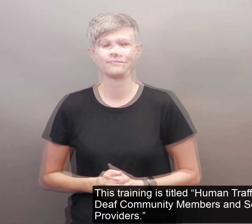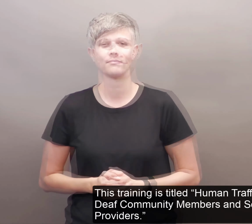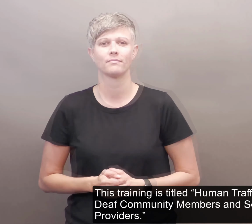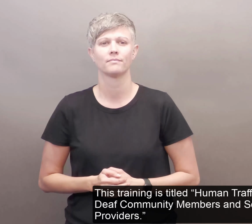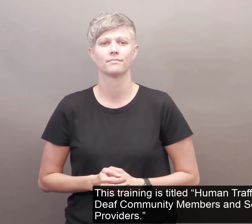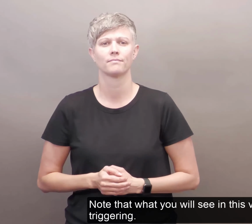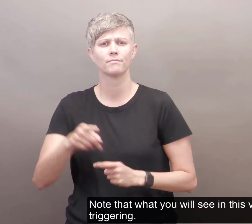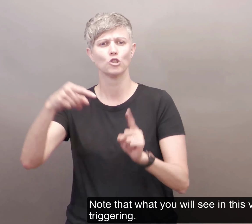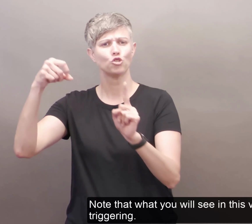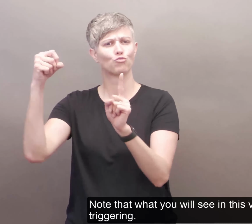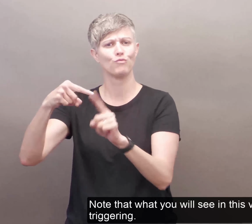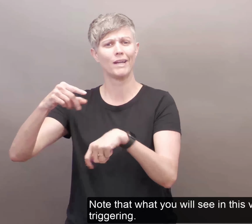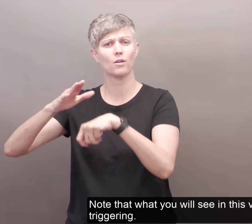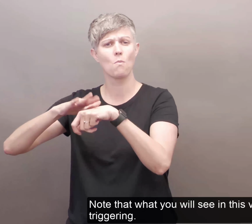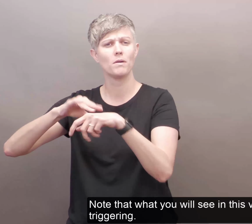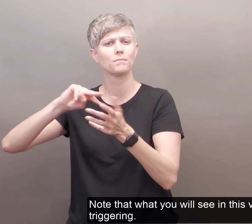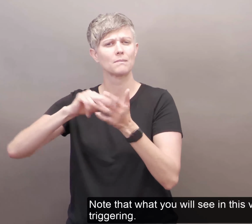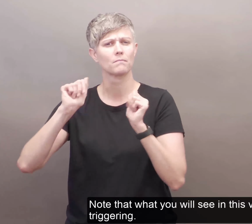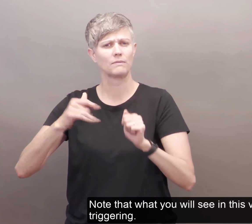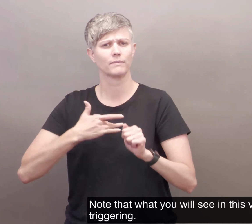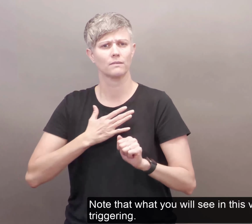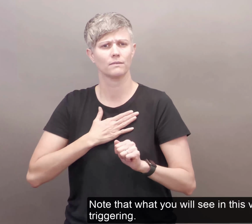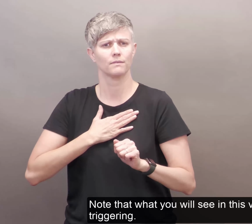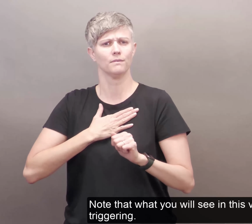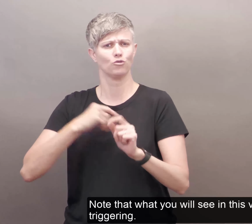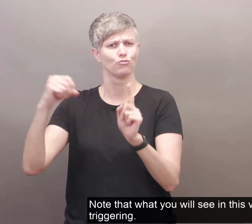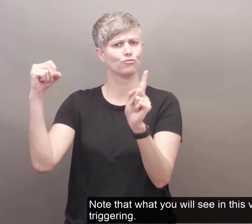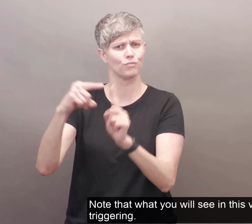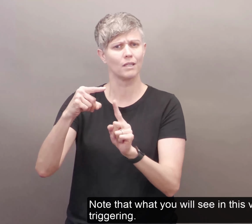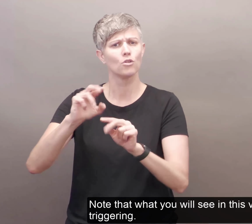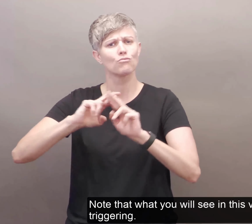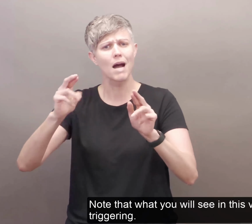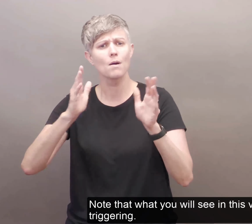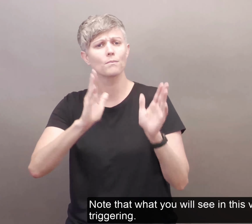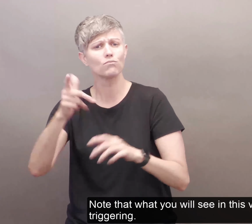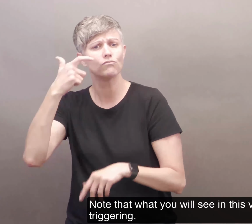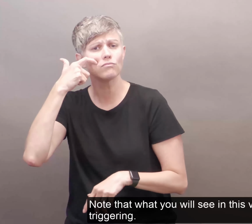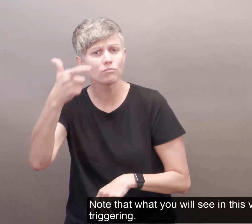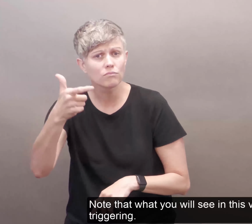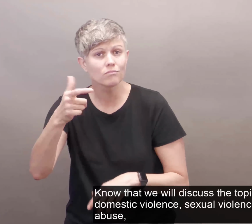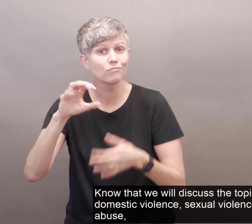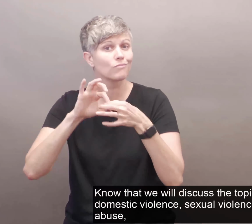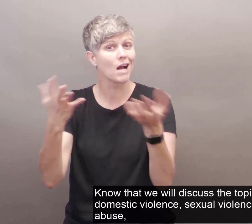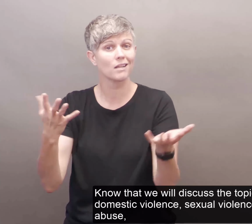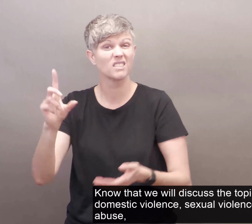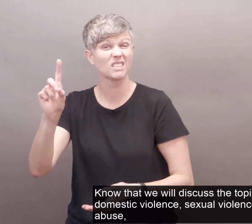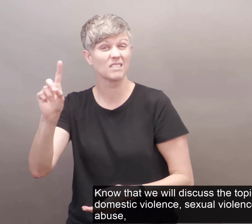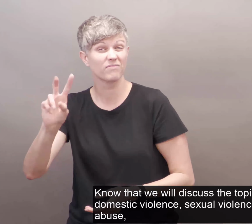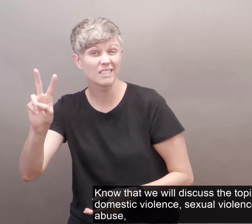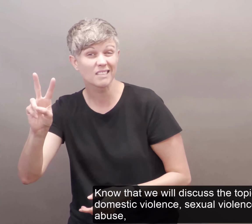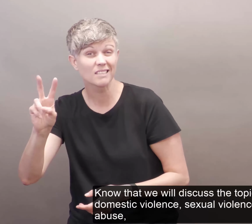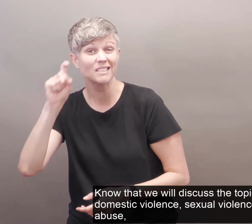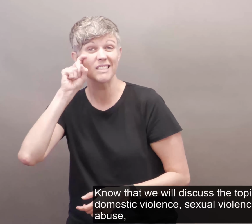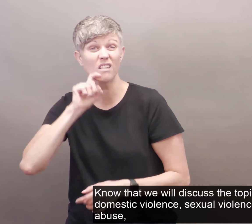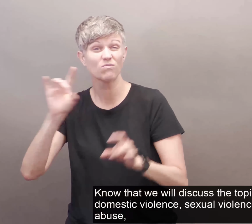Providers. Note that what you will see in this video may be triggering. Know that we will discuss the topics of domestic violence,